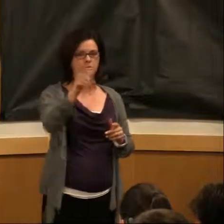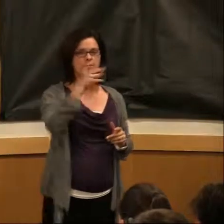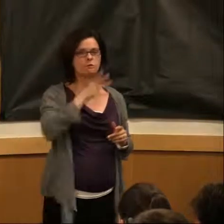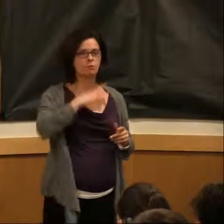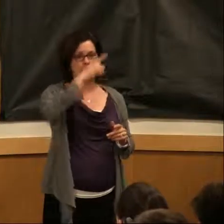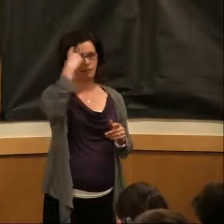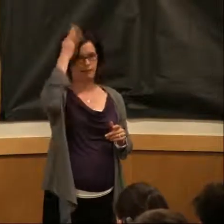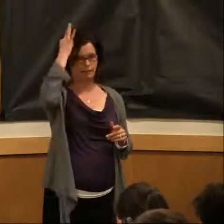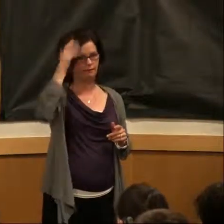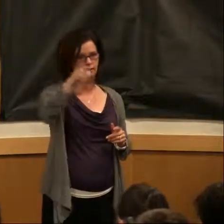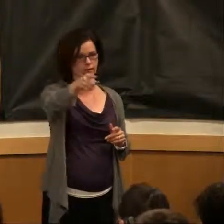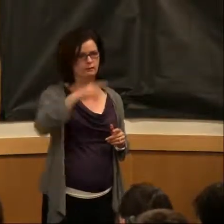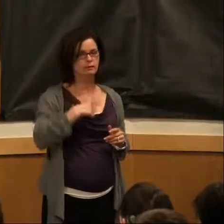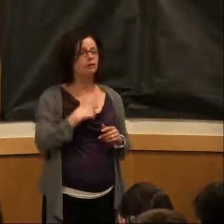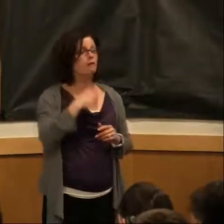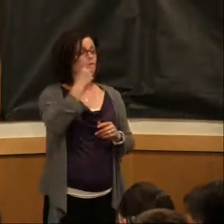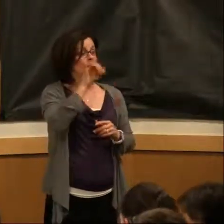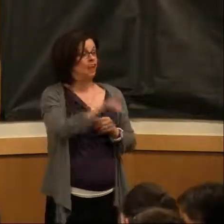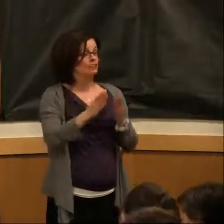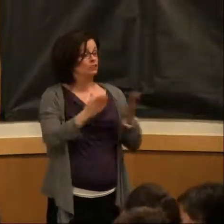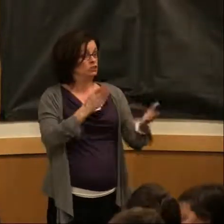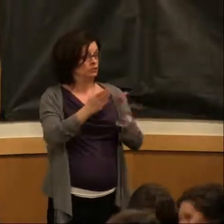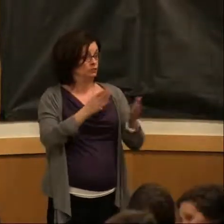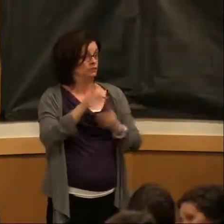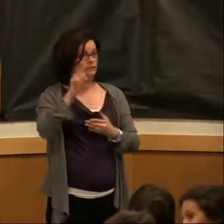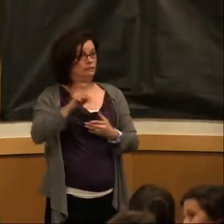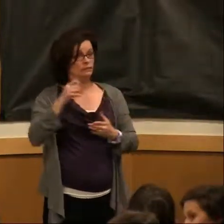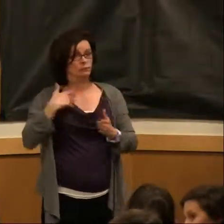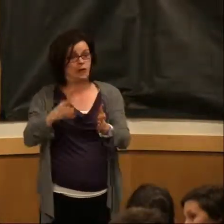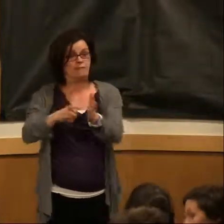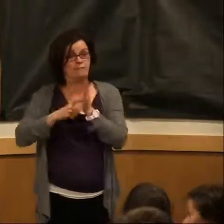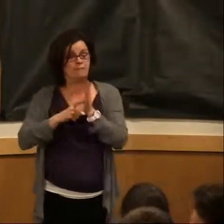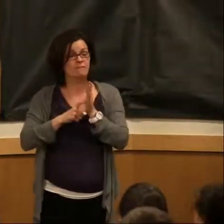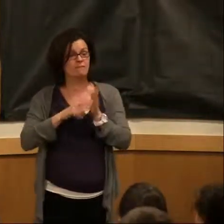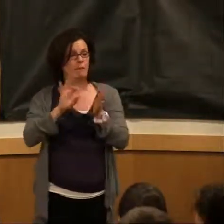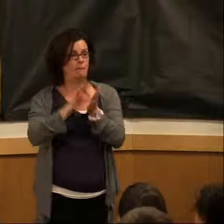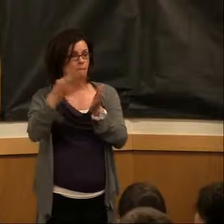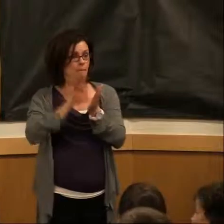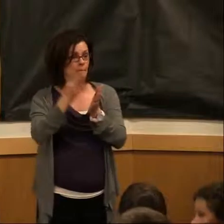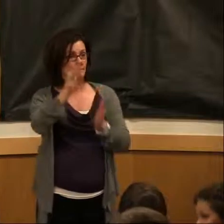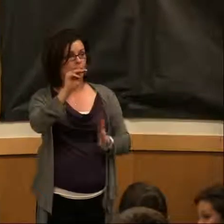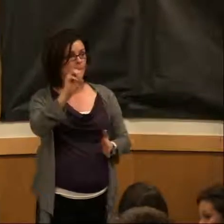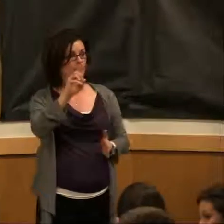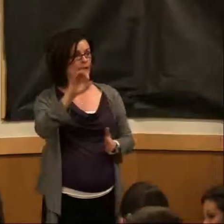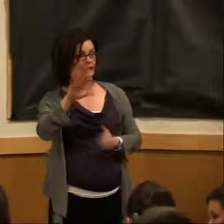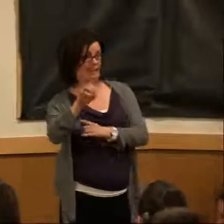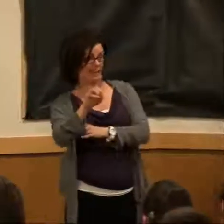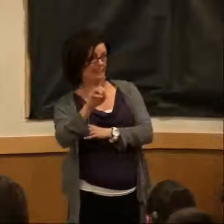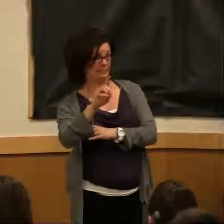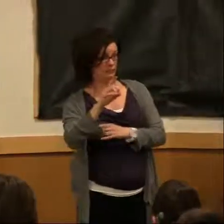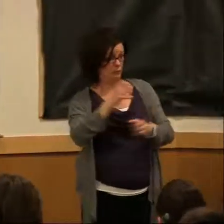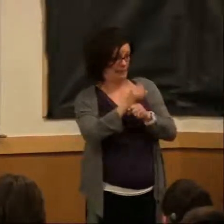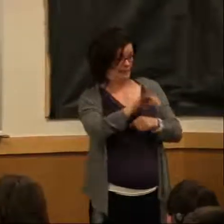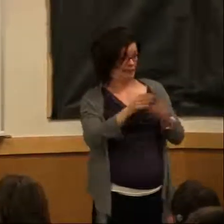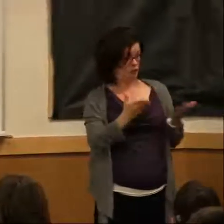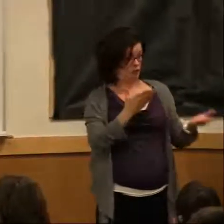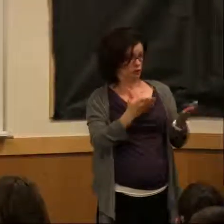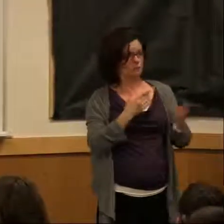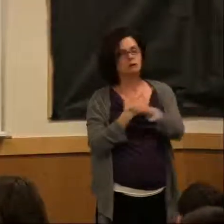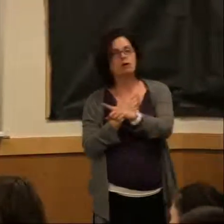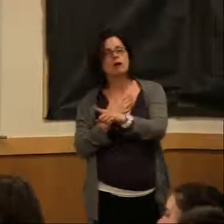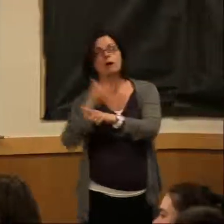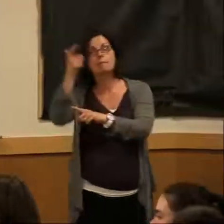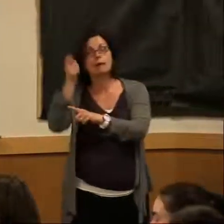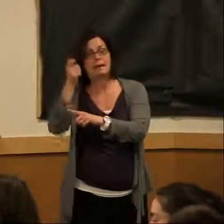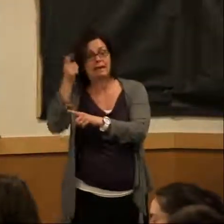Do you have to be on Medicaid in order to access your services? Medicaid, you can be on Medicare,